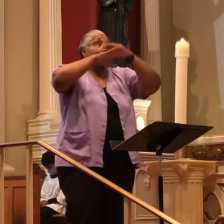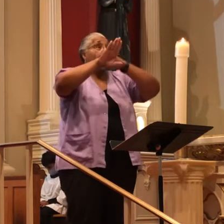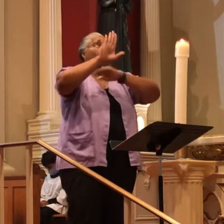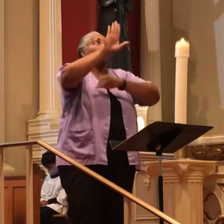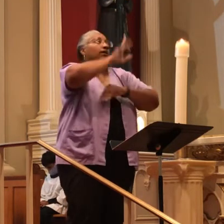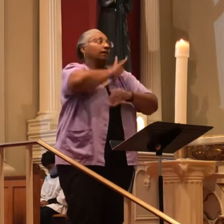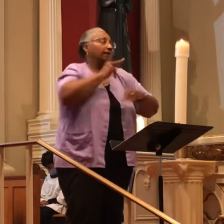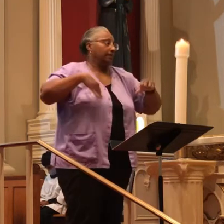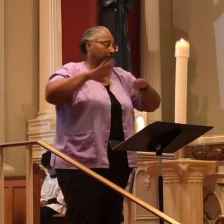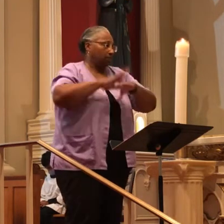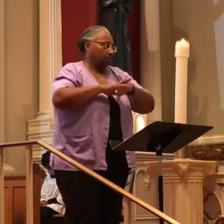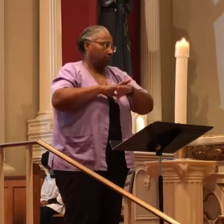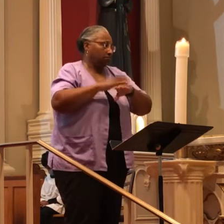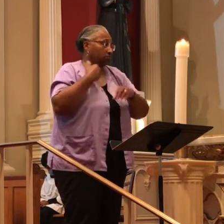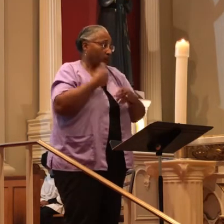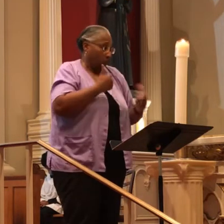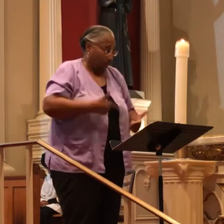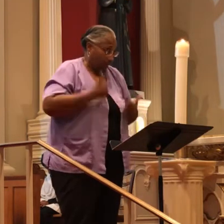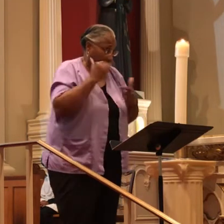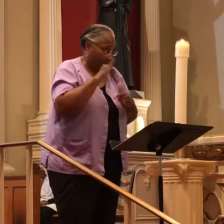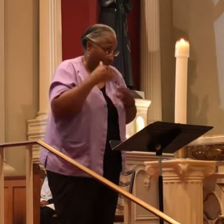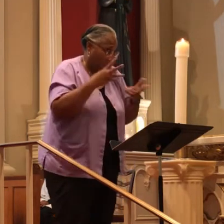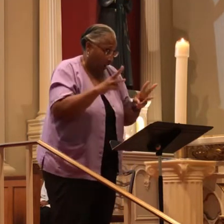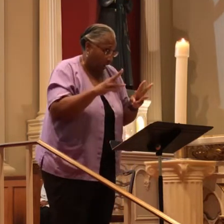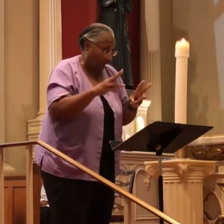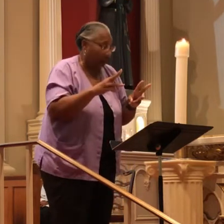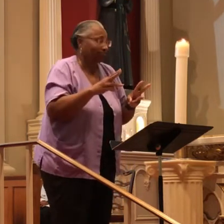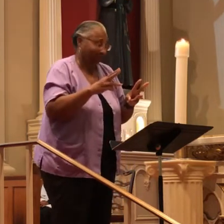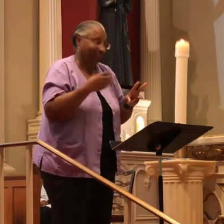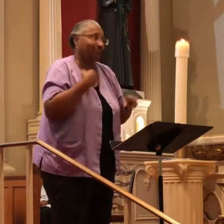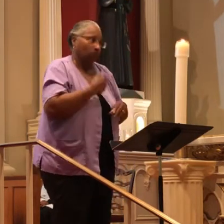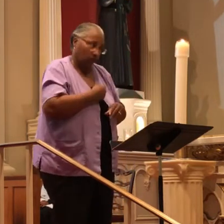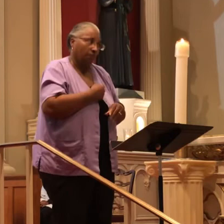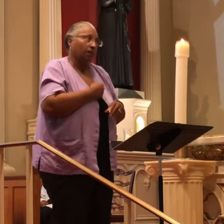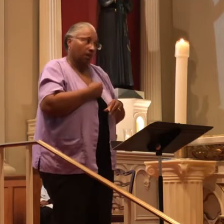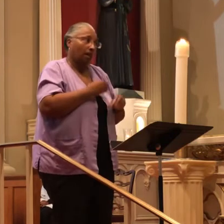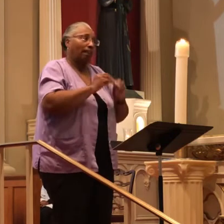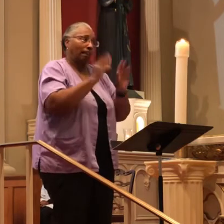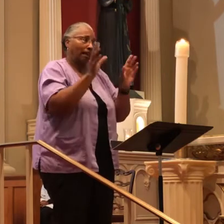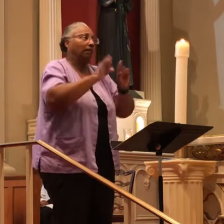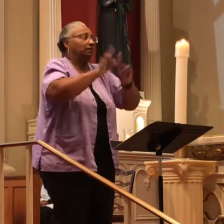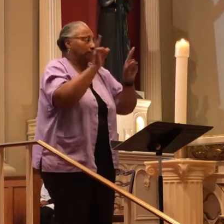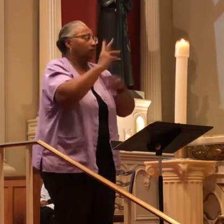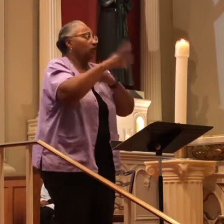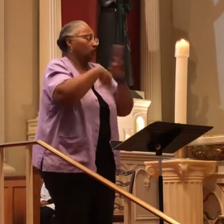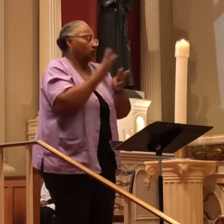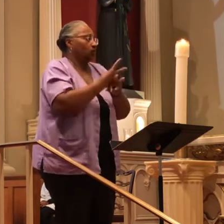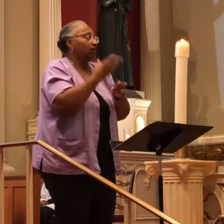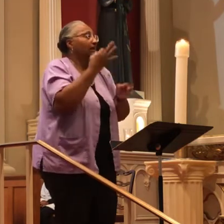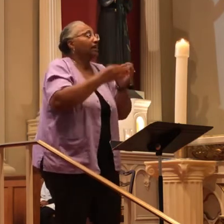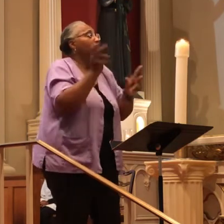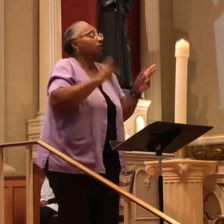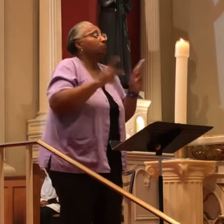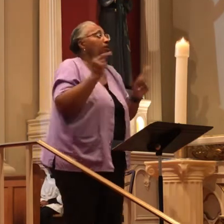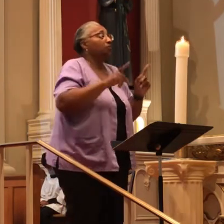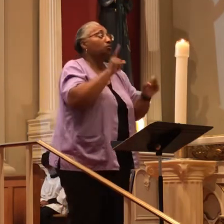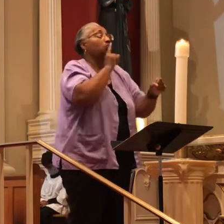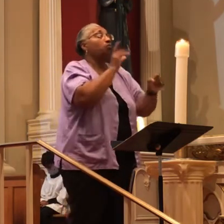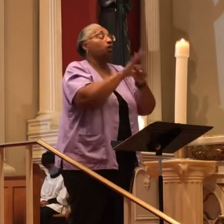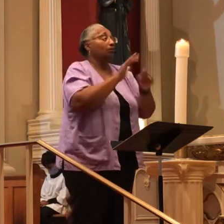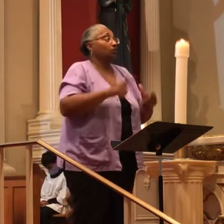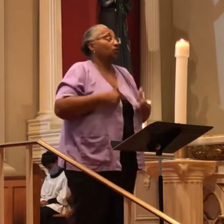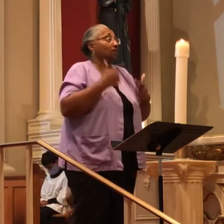live like that, definitely it would be a very different world if everybody would commit themselves to live in such a